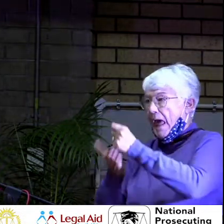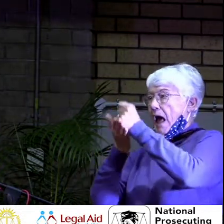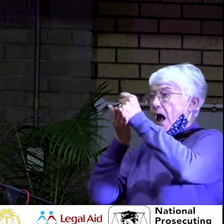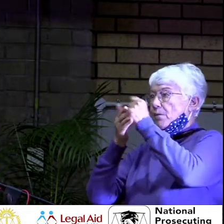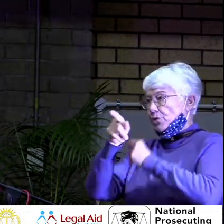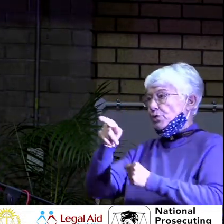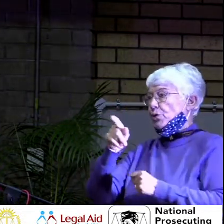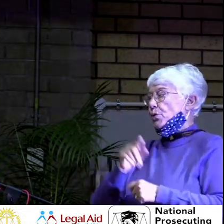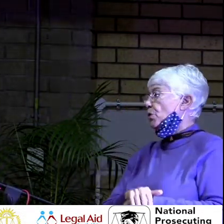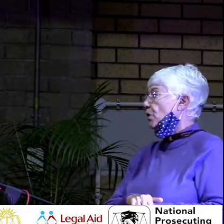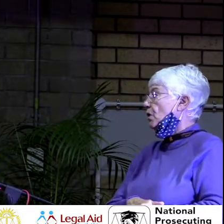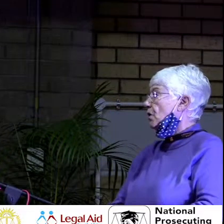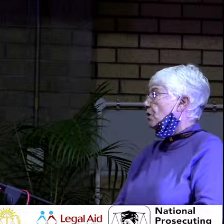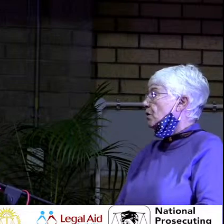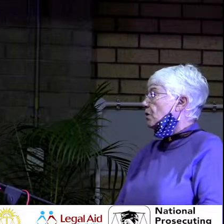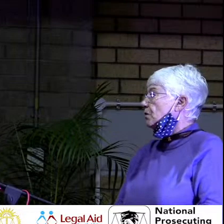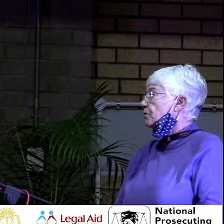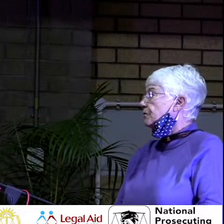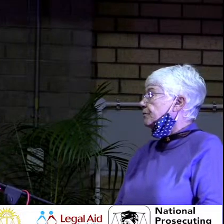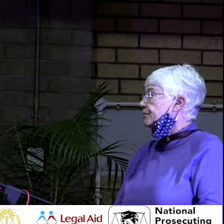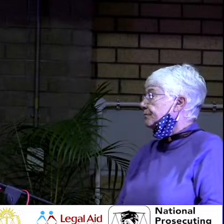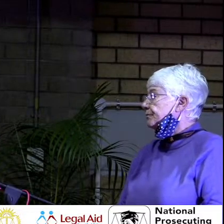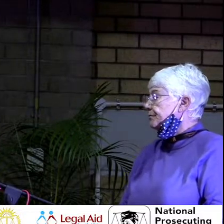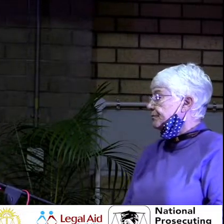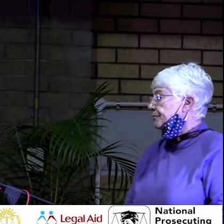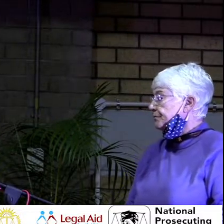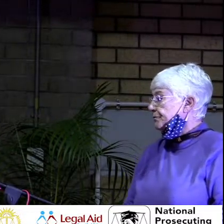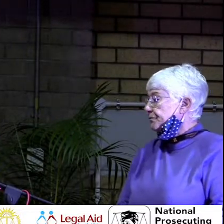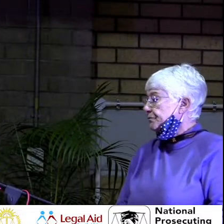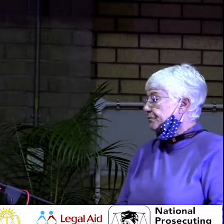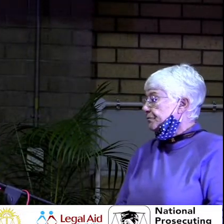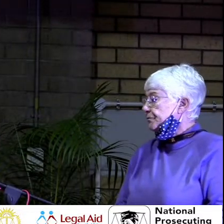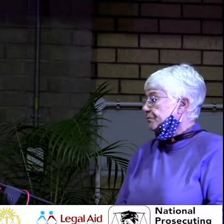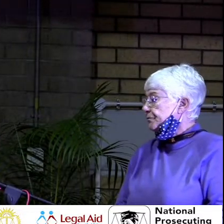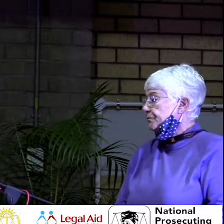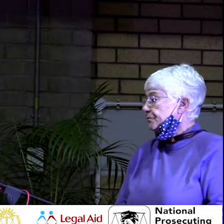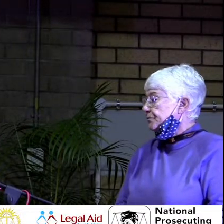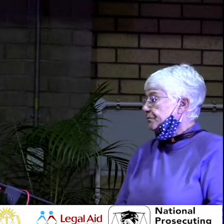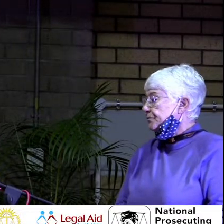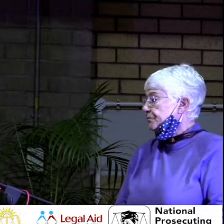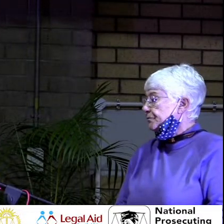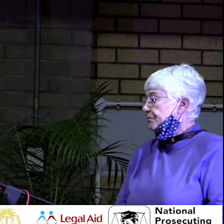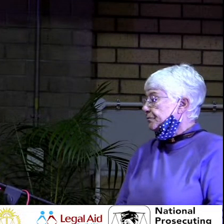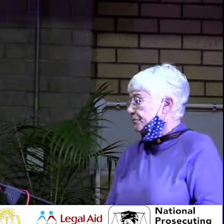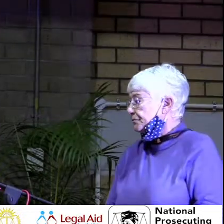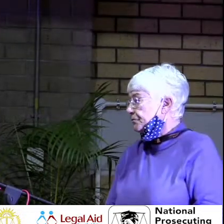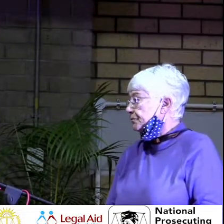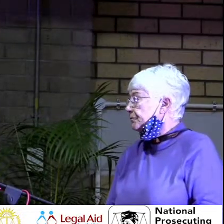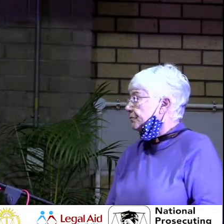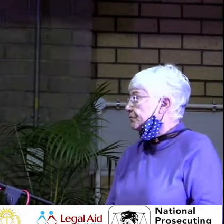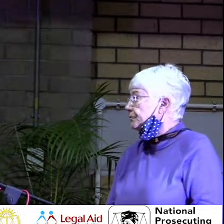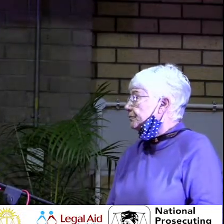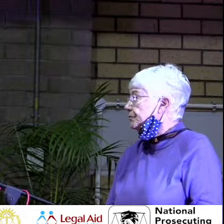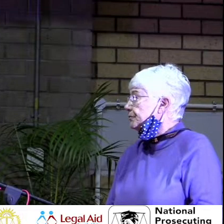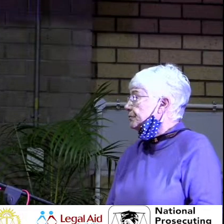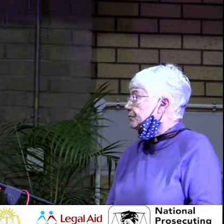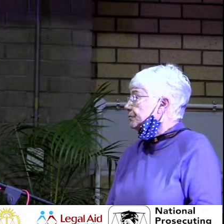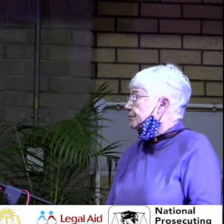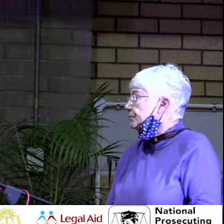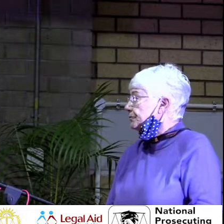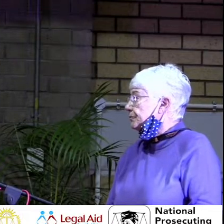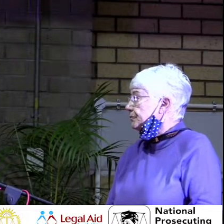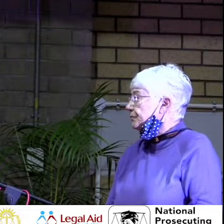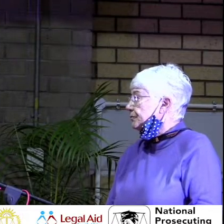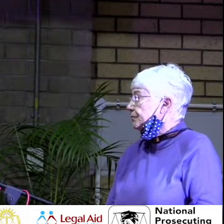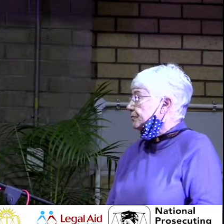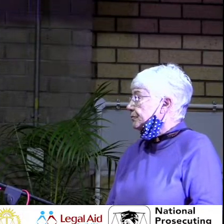victims are then provided with feedback on the progress of all their cases. It's important that detectives should provide the victim and the